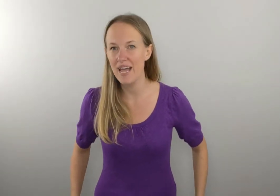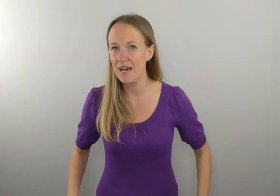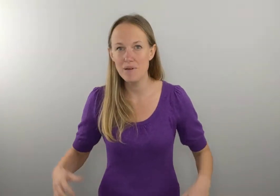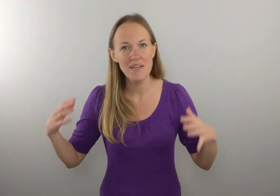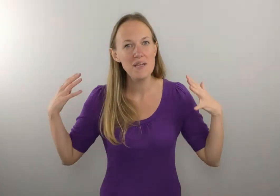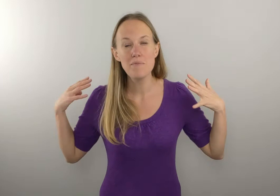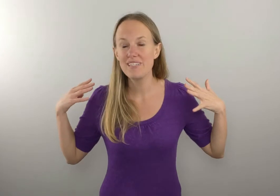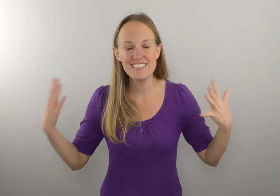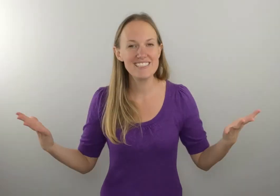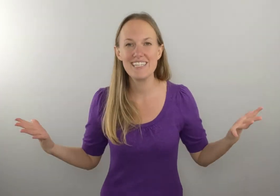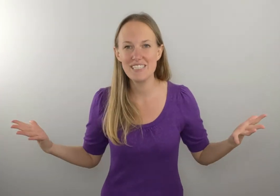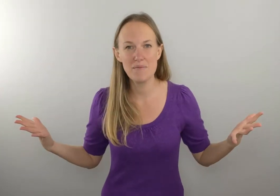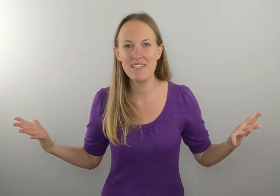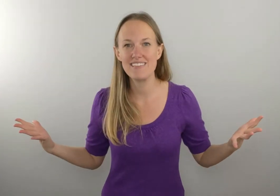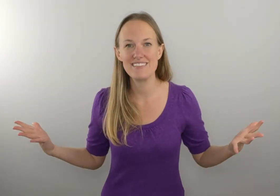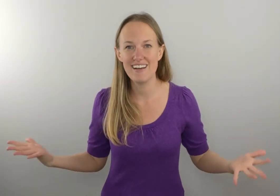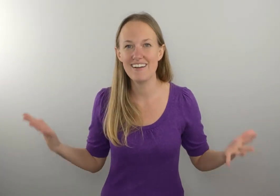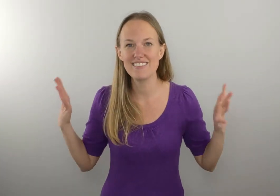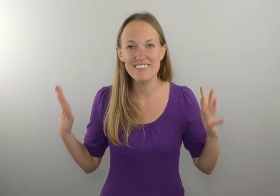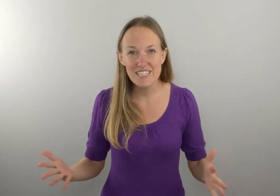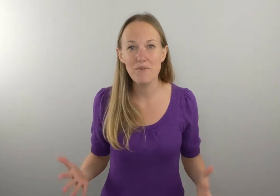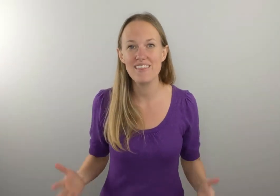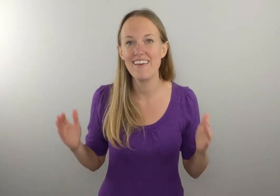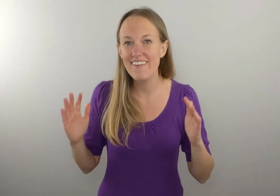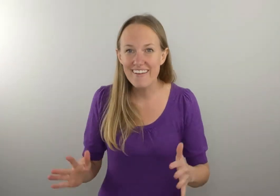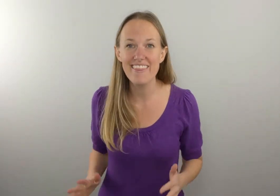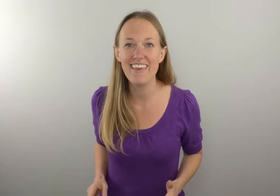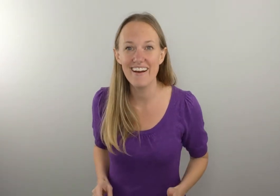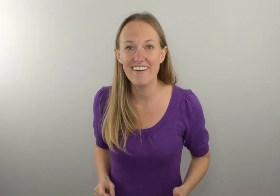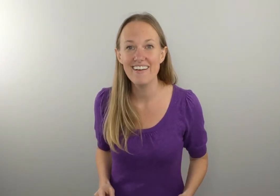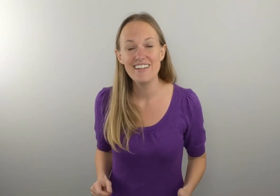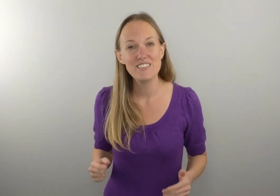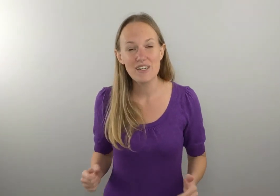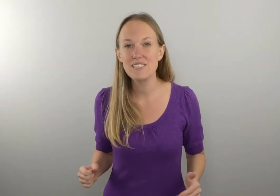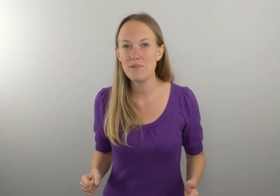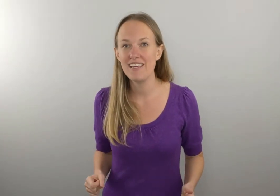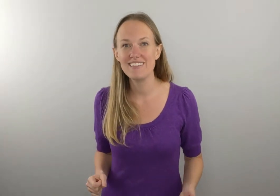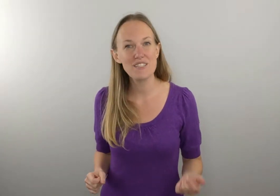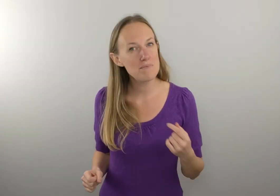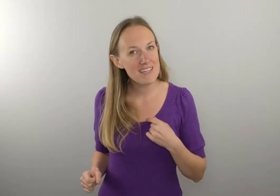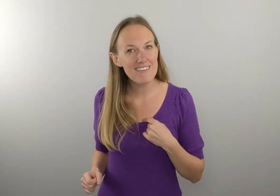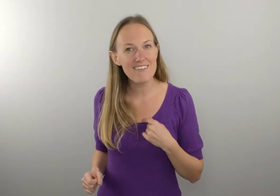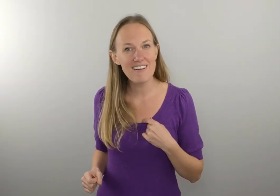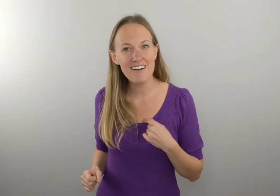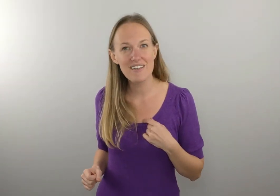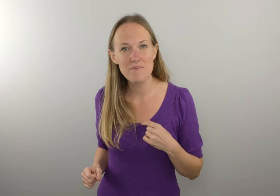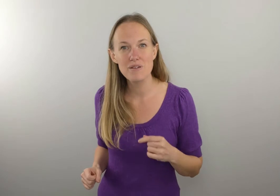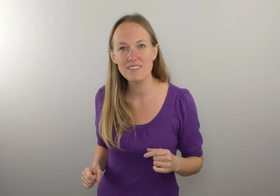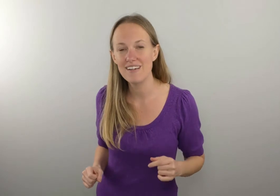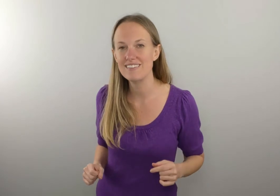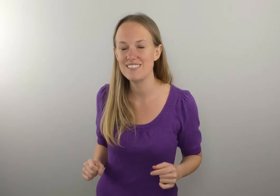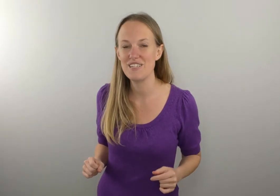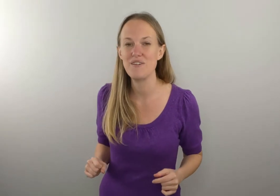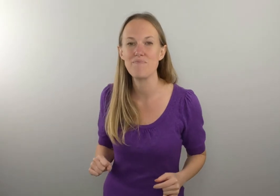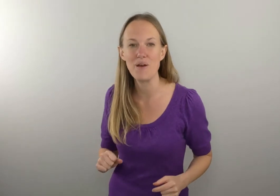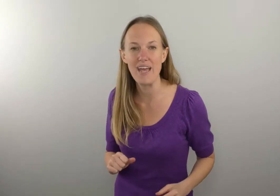vocab, but it's just such an amazing song, so stick with it. You'll get there. Trust me, it took me a little longer than most songs too. Okay,